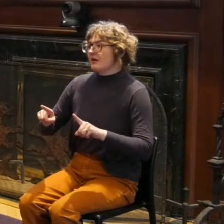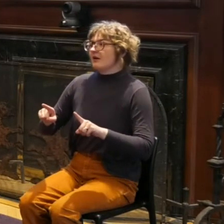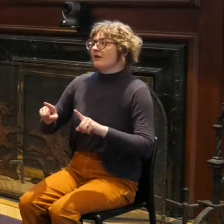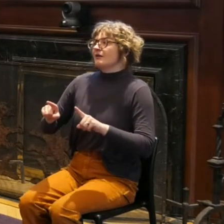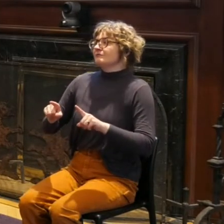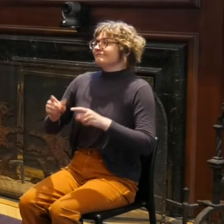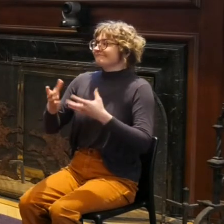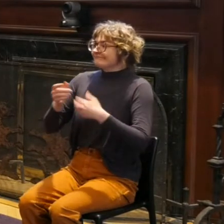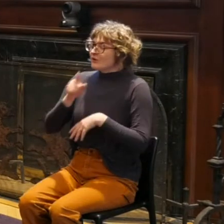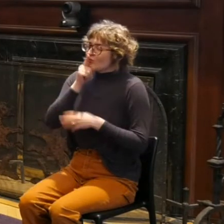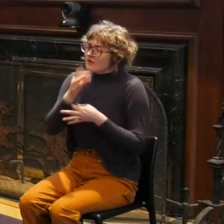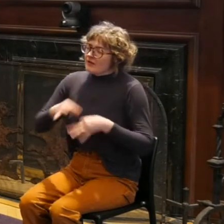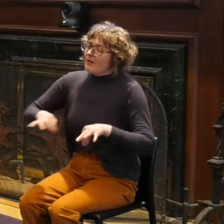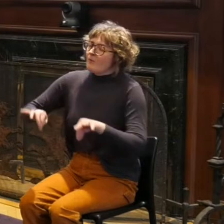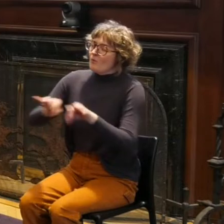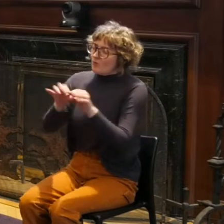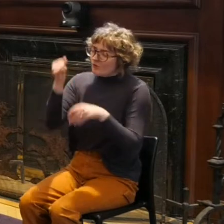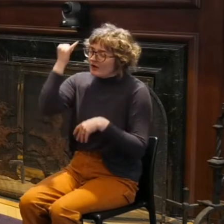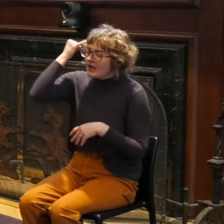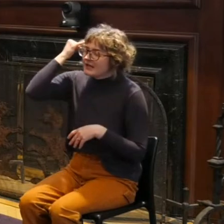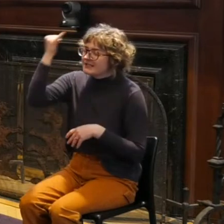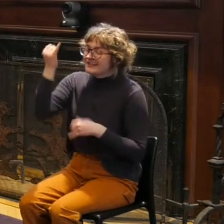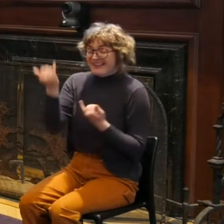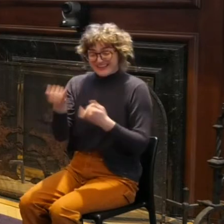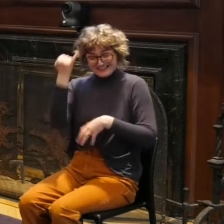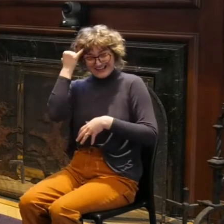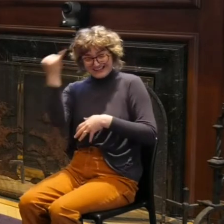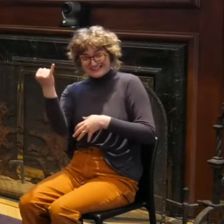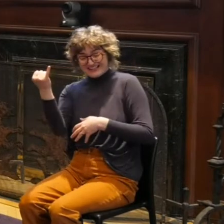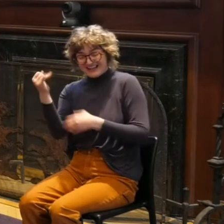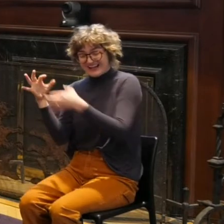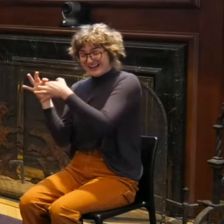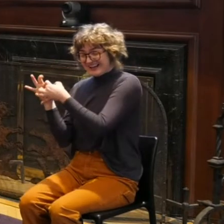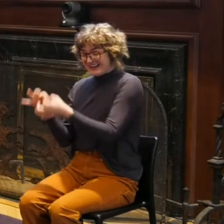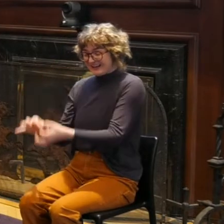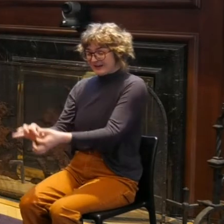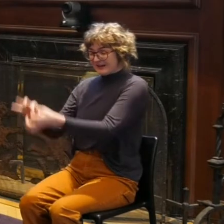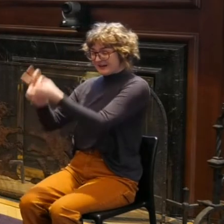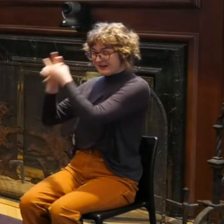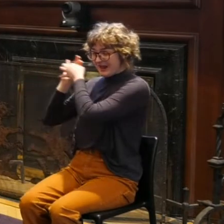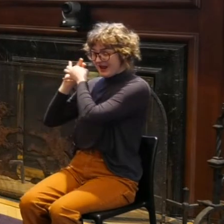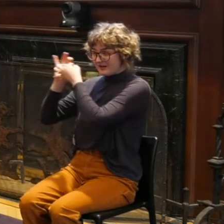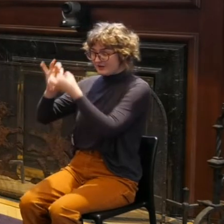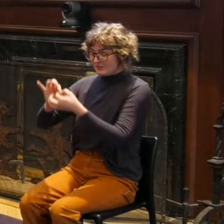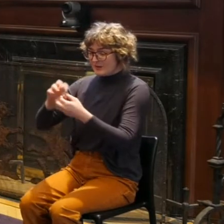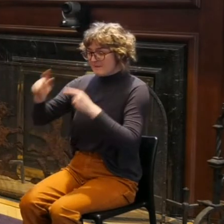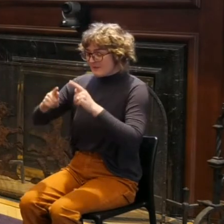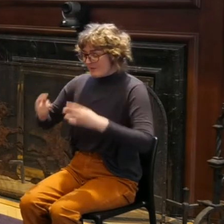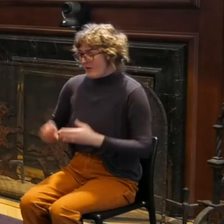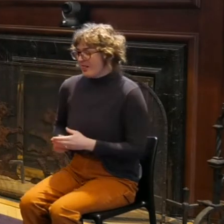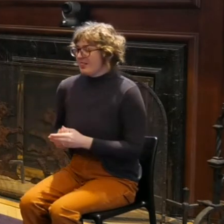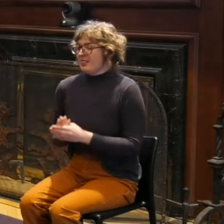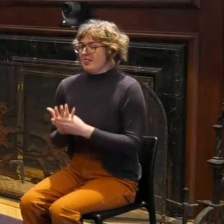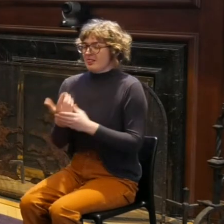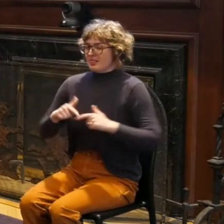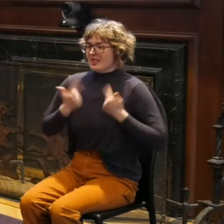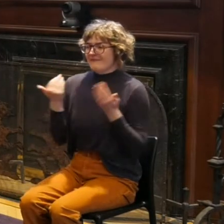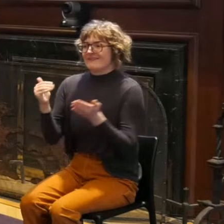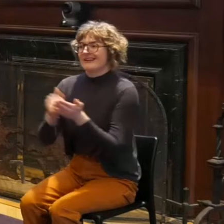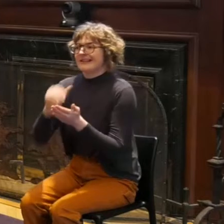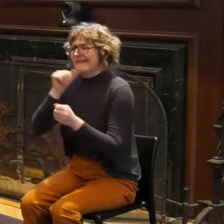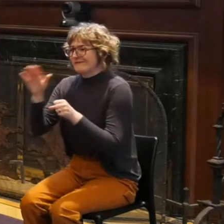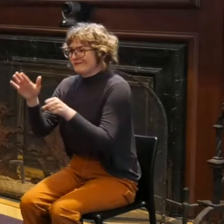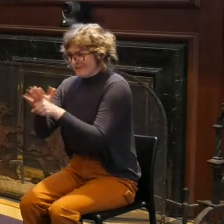I think it's a really important idea, this idea of the elegy that brings people back to life. Not fully,